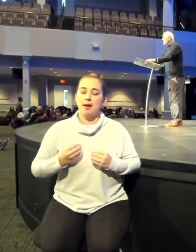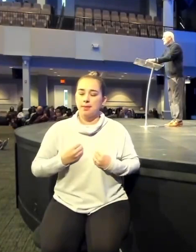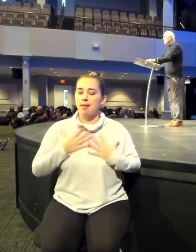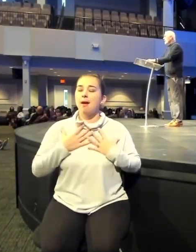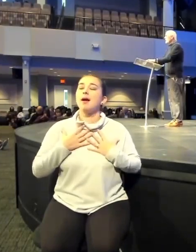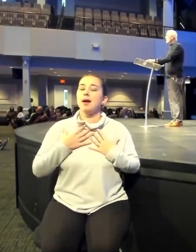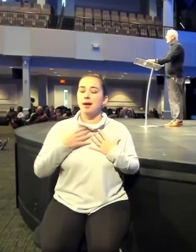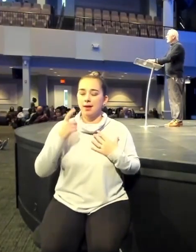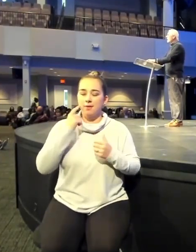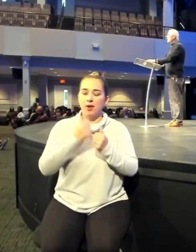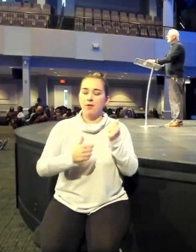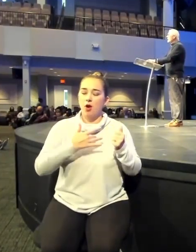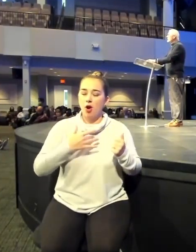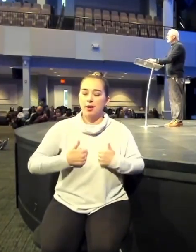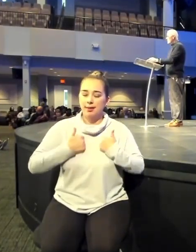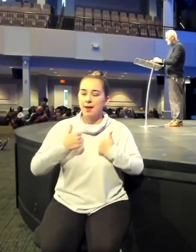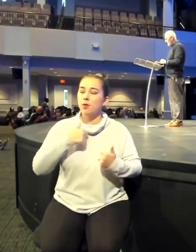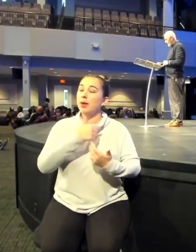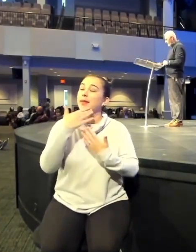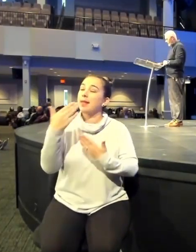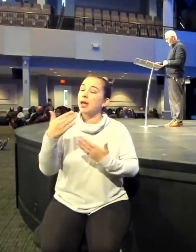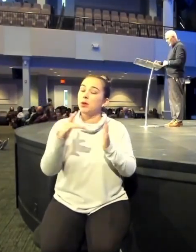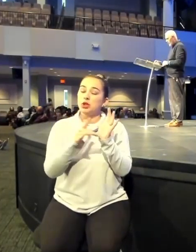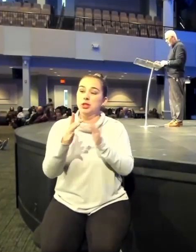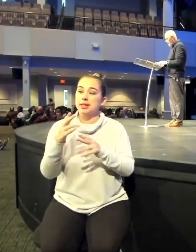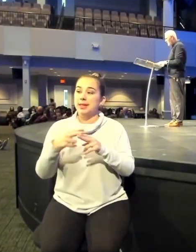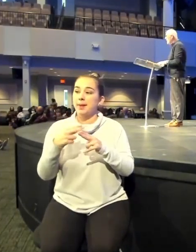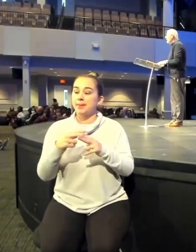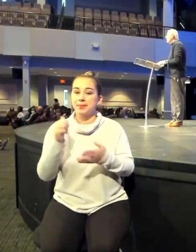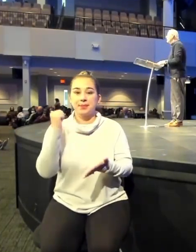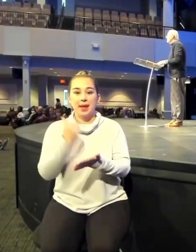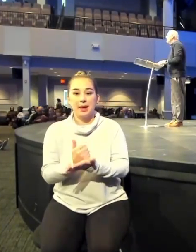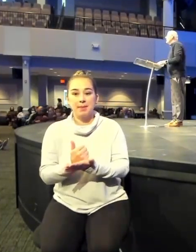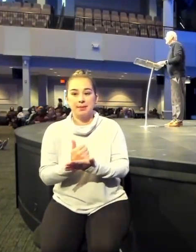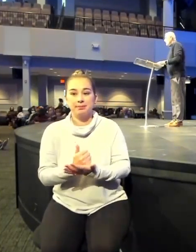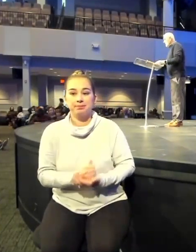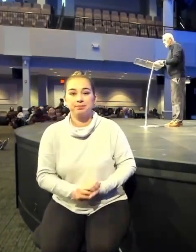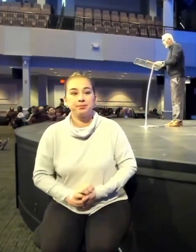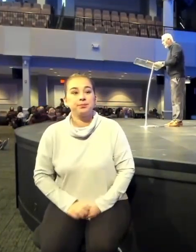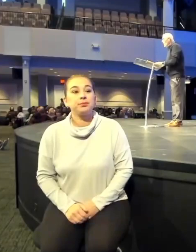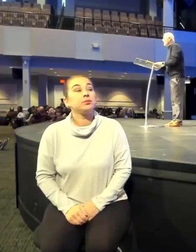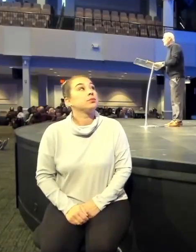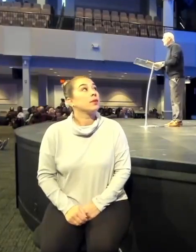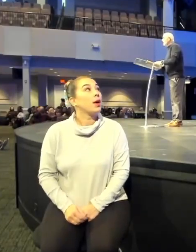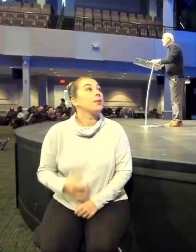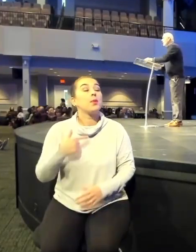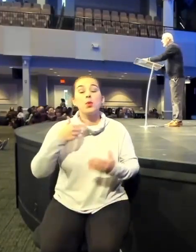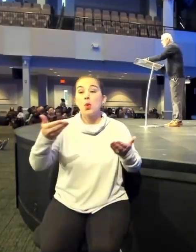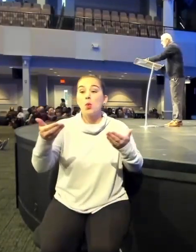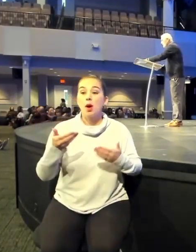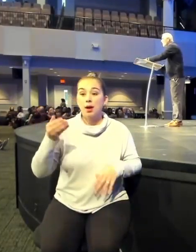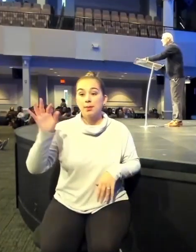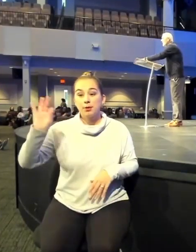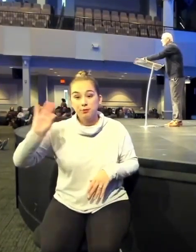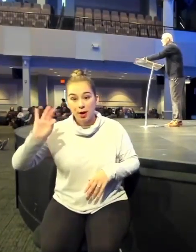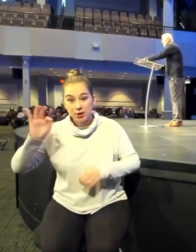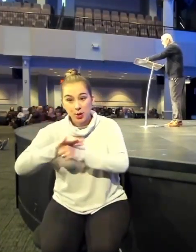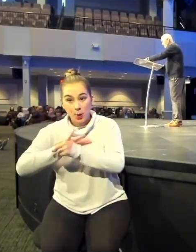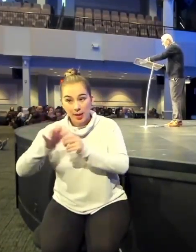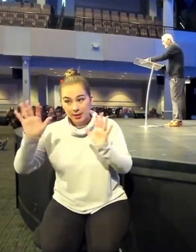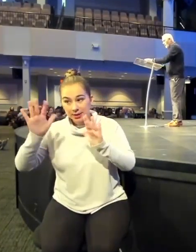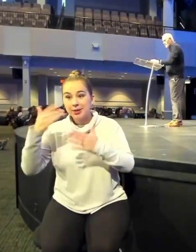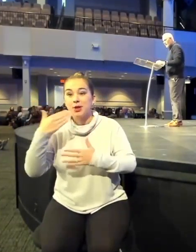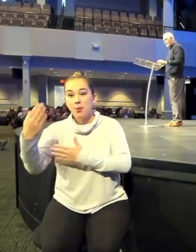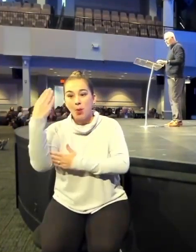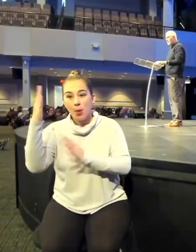every life today. For that, we thank you in Jesus' name, amen. Would you join me in welcoming our Frederick campus? Good morning to all the folks